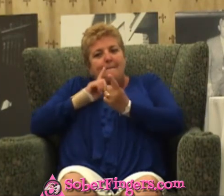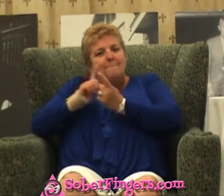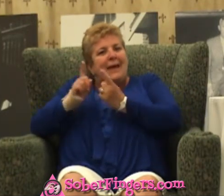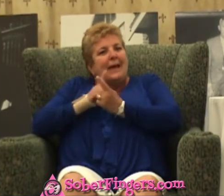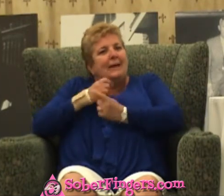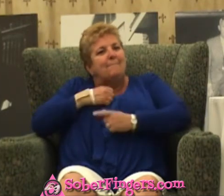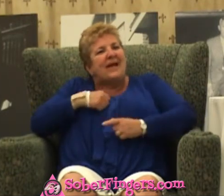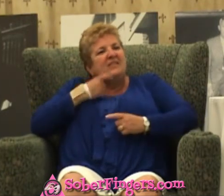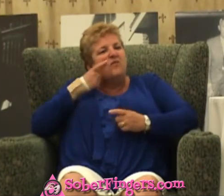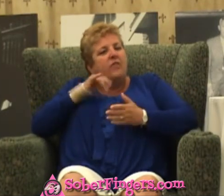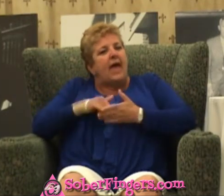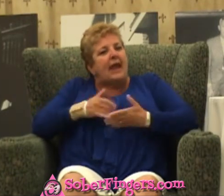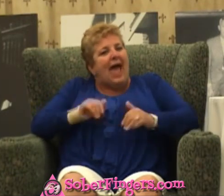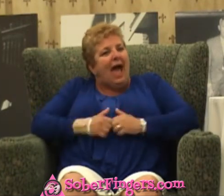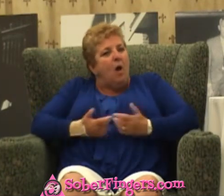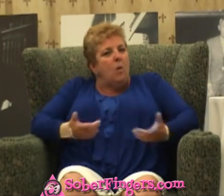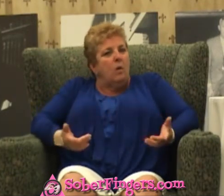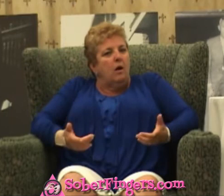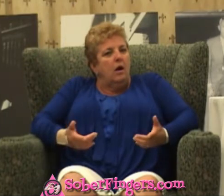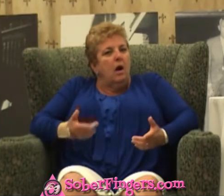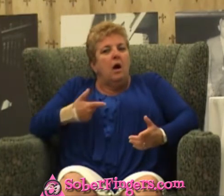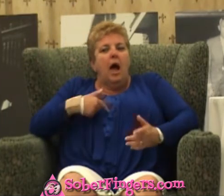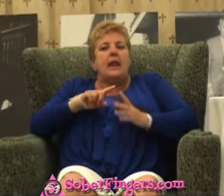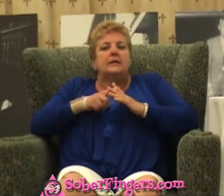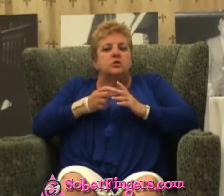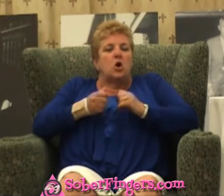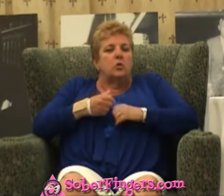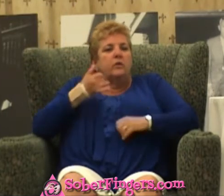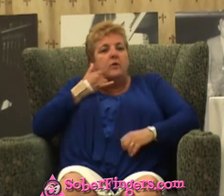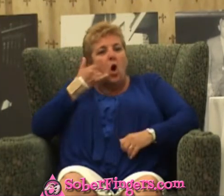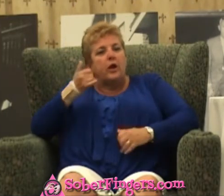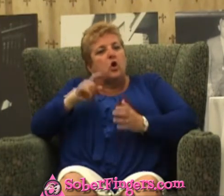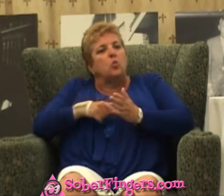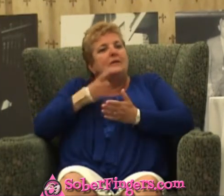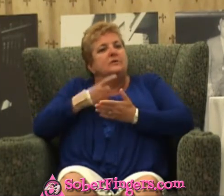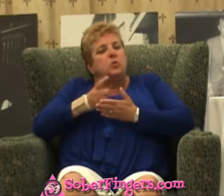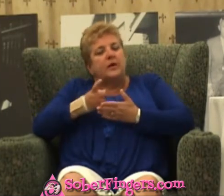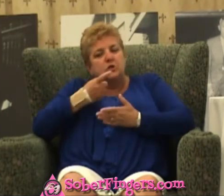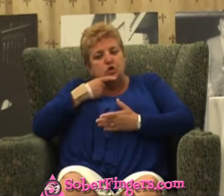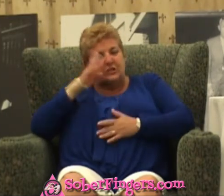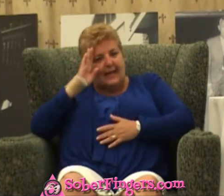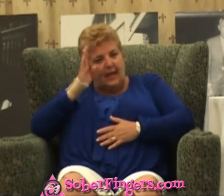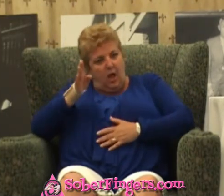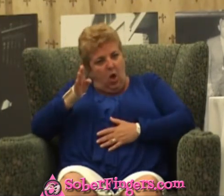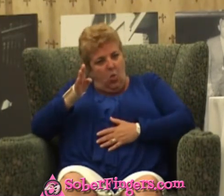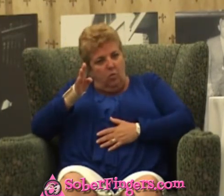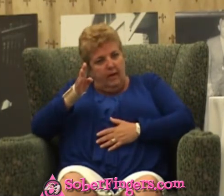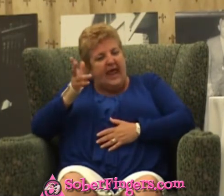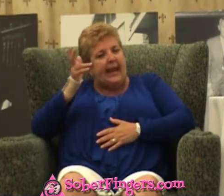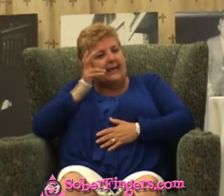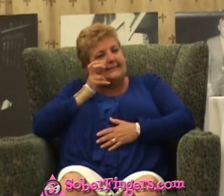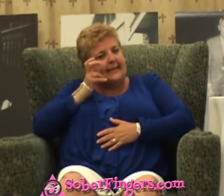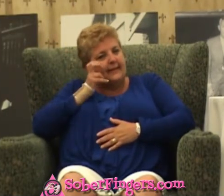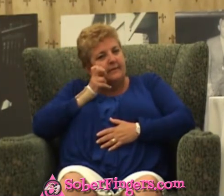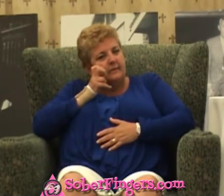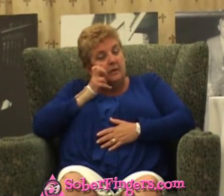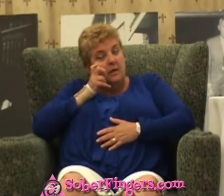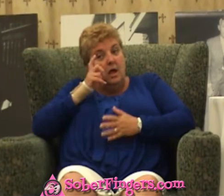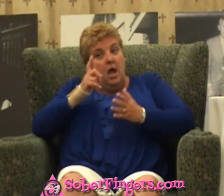her life instead of take. And that was simple enough direction for me. It required a lot of listening. And sometimes it required listening with my eyes